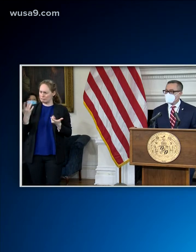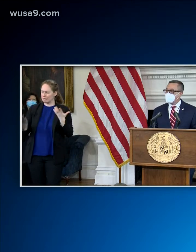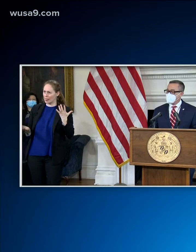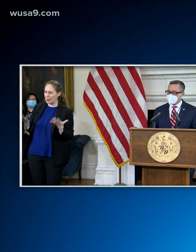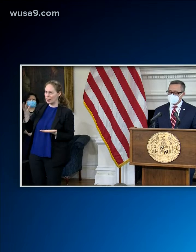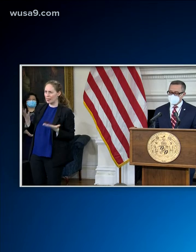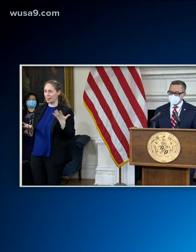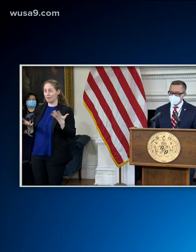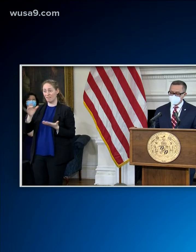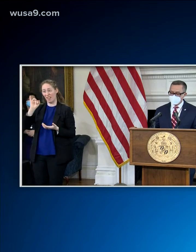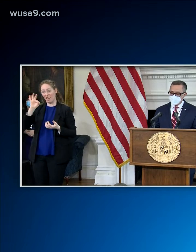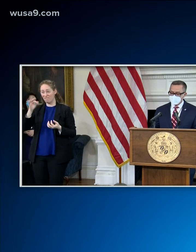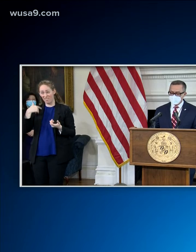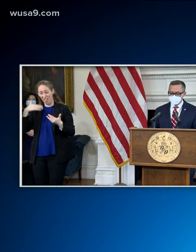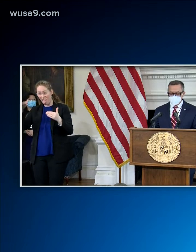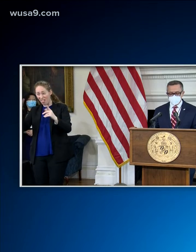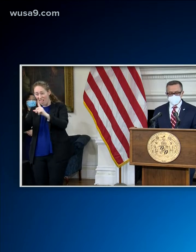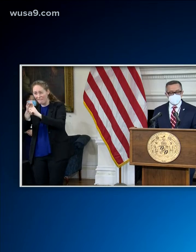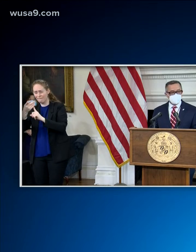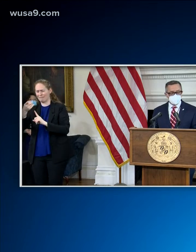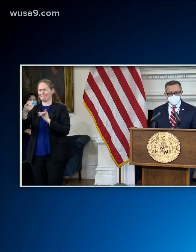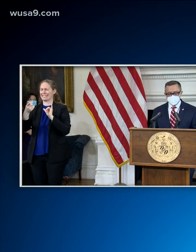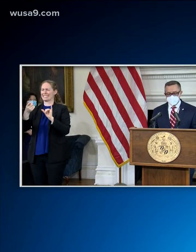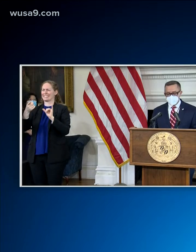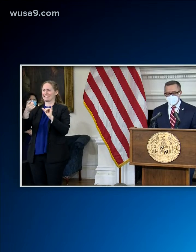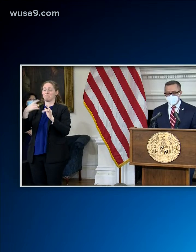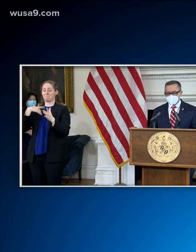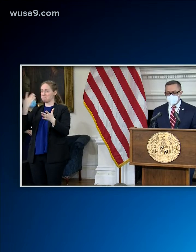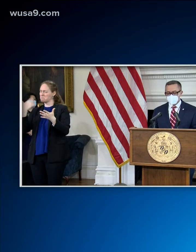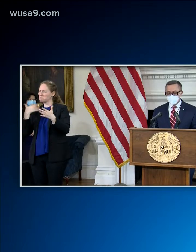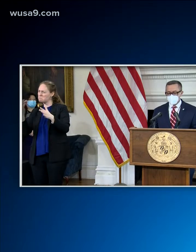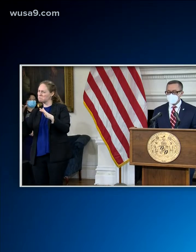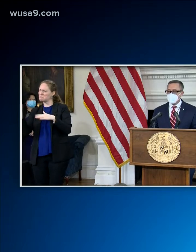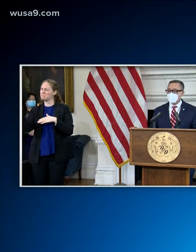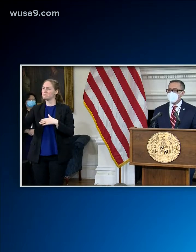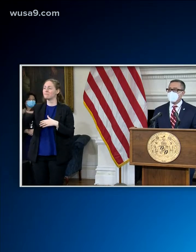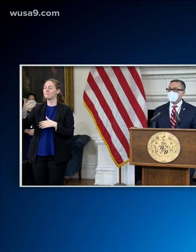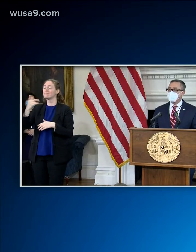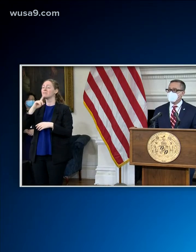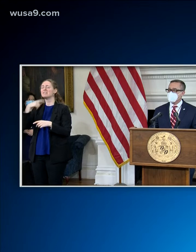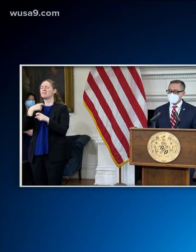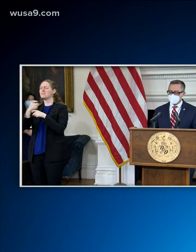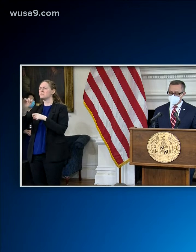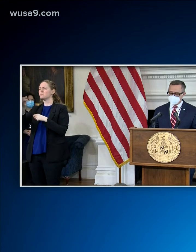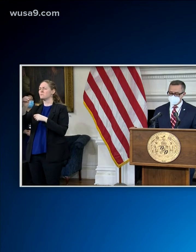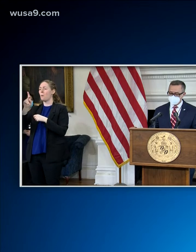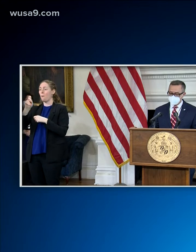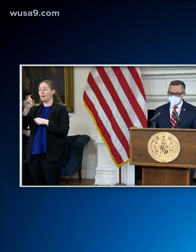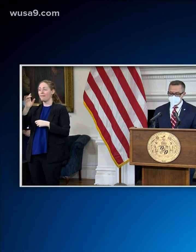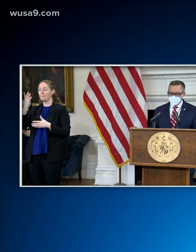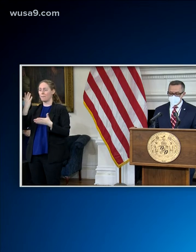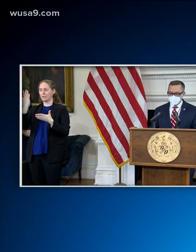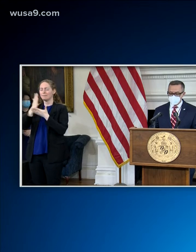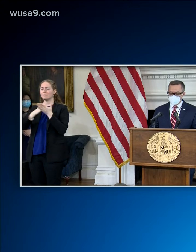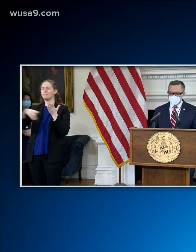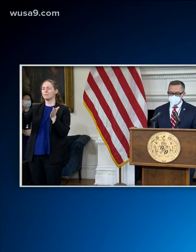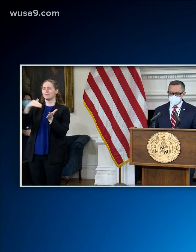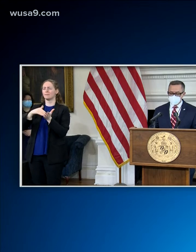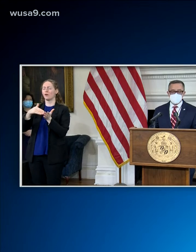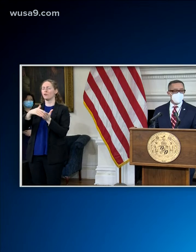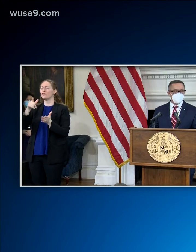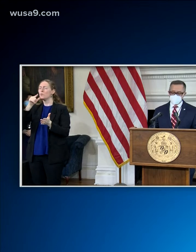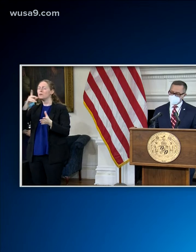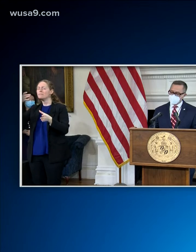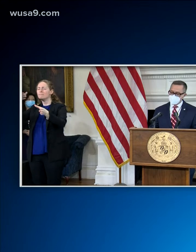convinced you to get a vaccine, as I understand it, and I'm not sure what our cardiologists think of this, but there is